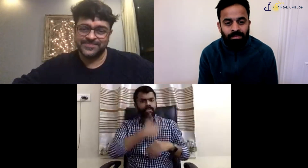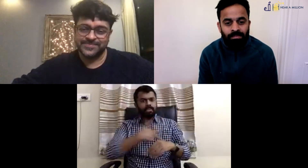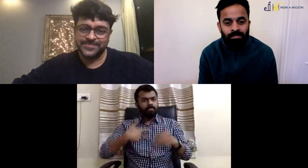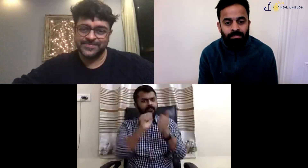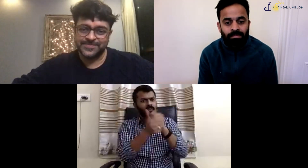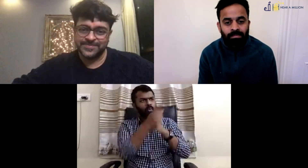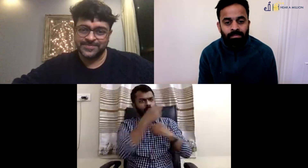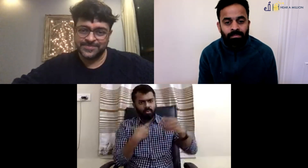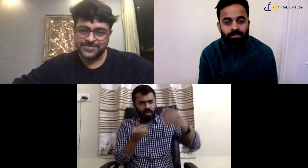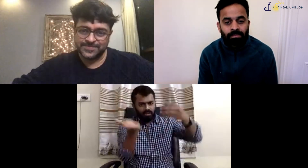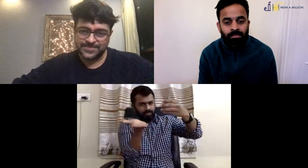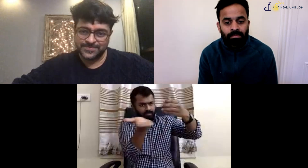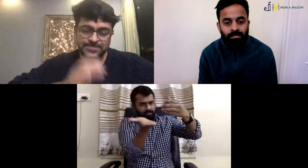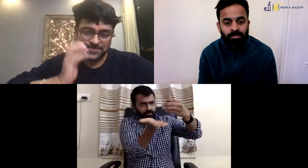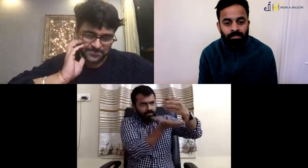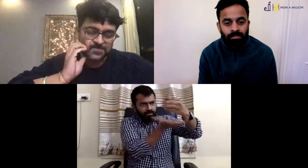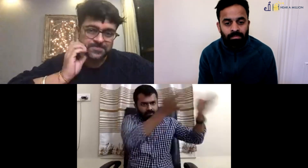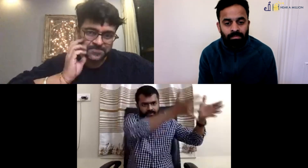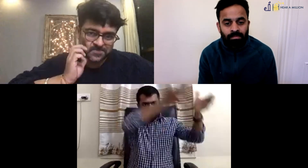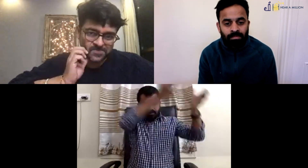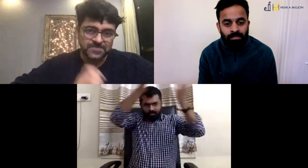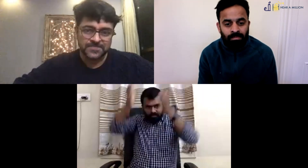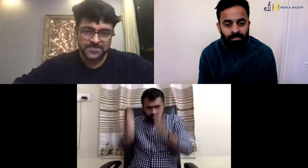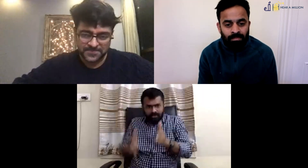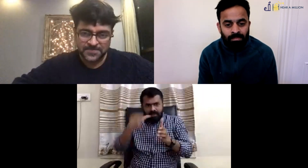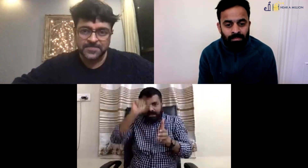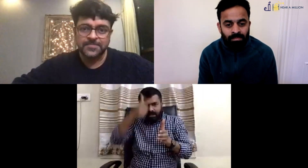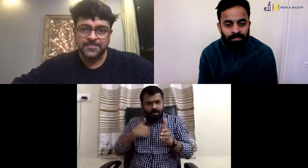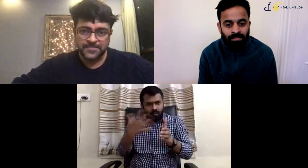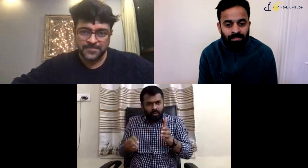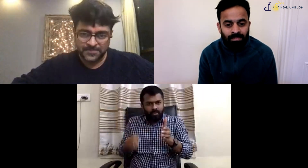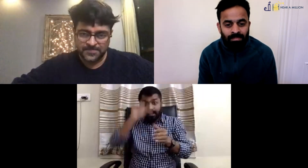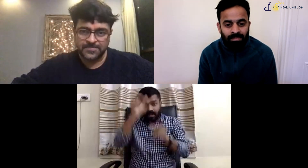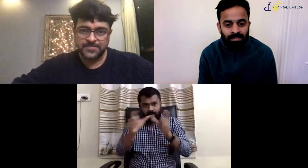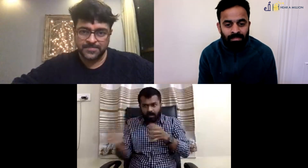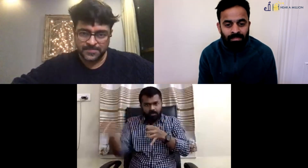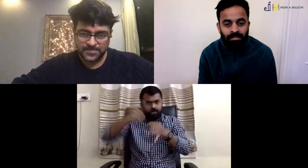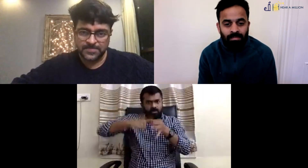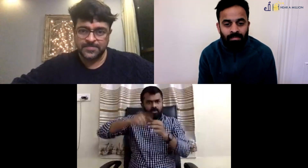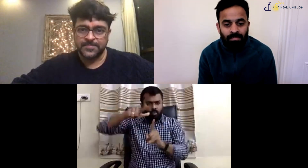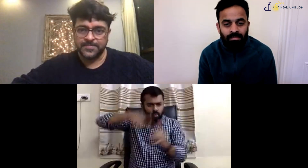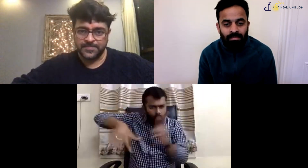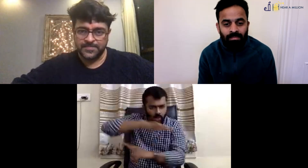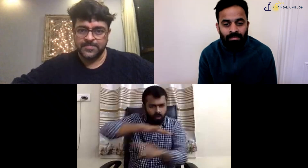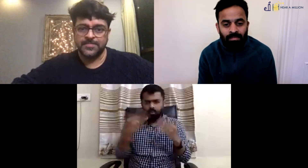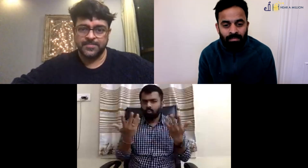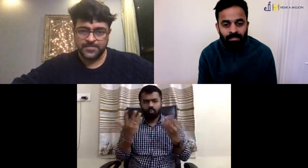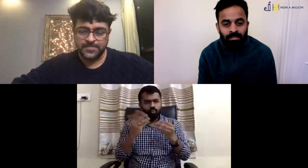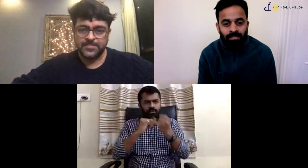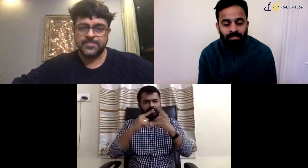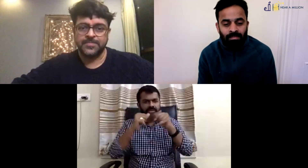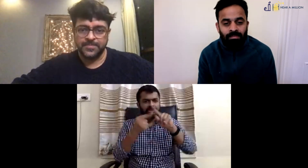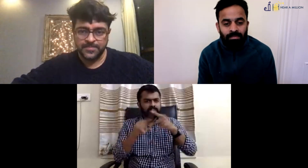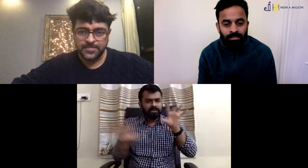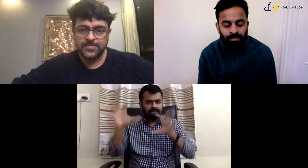So earlier, what I imagined that I could see that yeah, there are different kind of a thing that I thought okay, I will take it over here